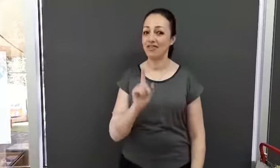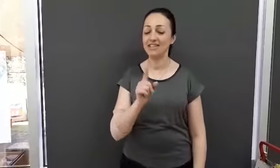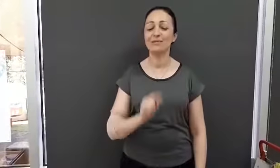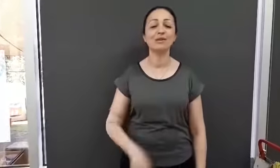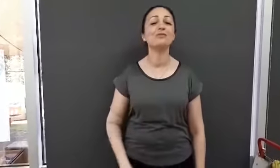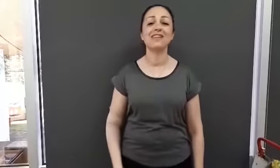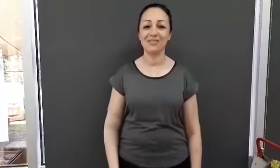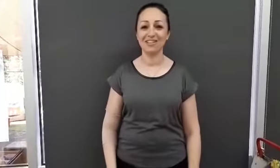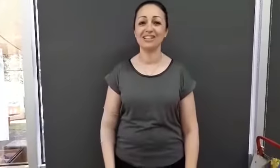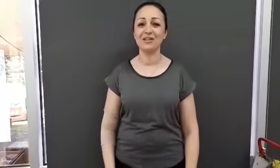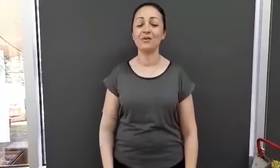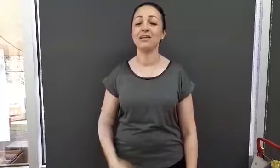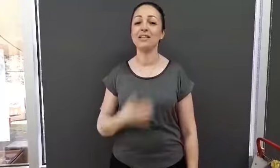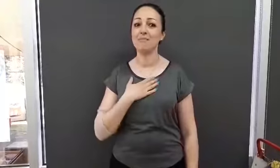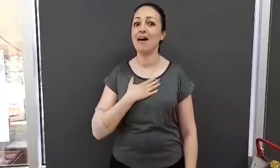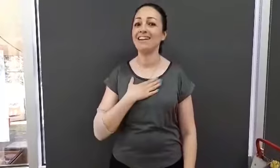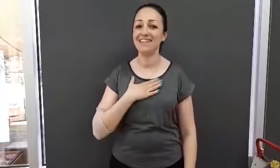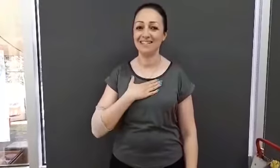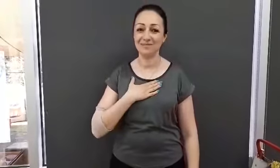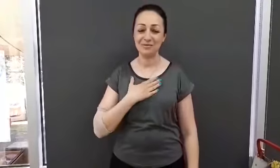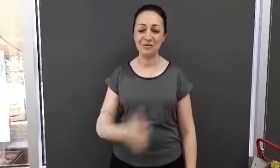This one, you'll definitely know. At least my kinders will know.